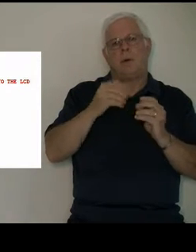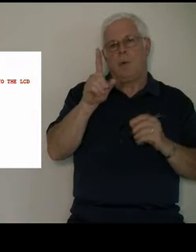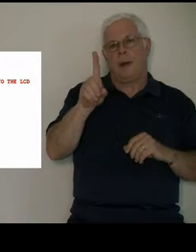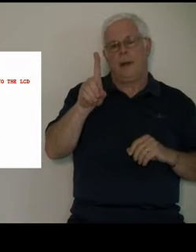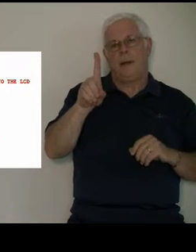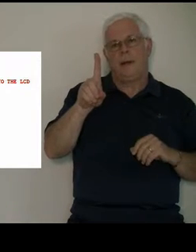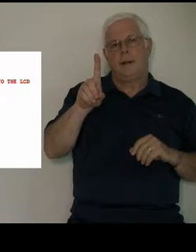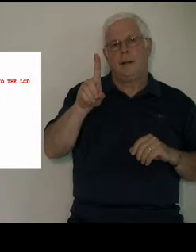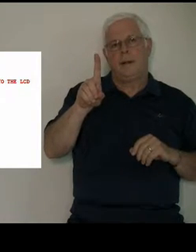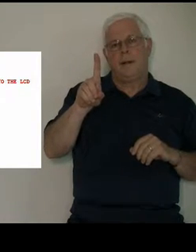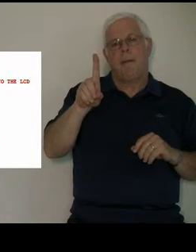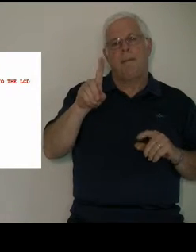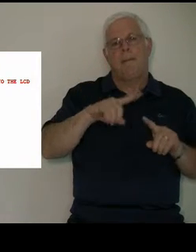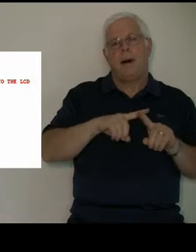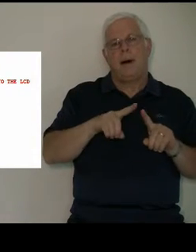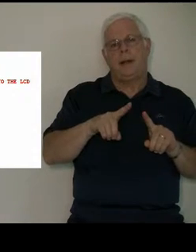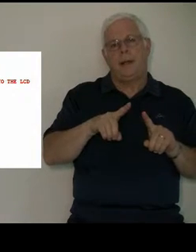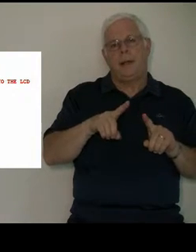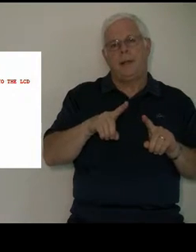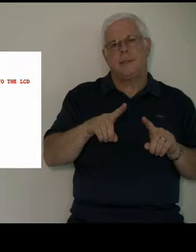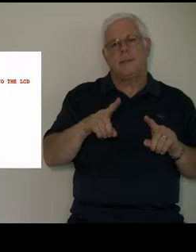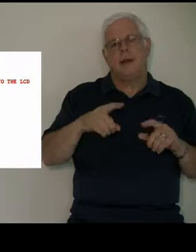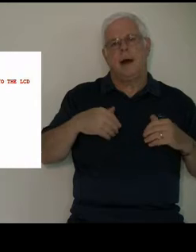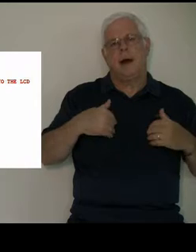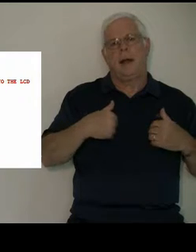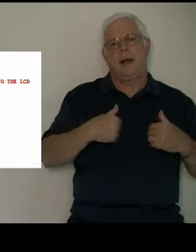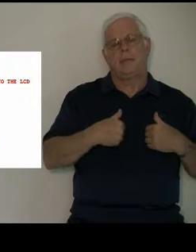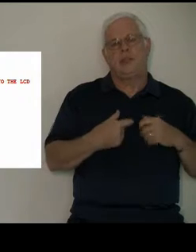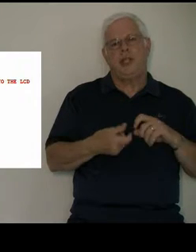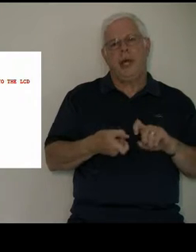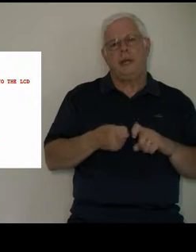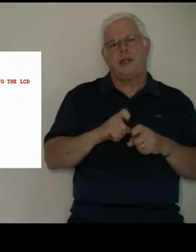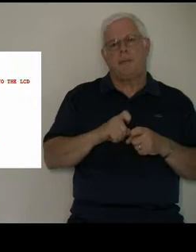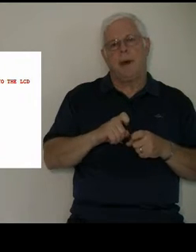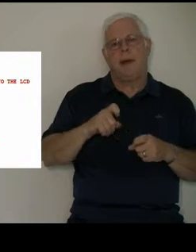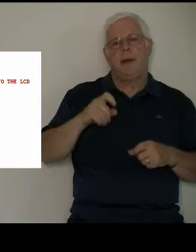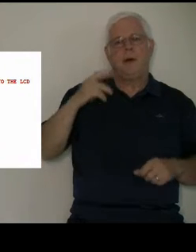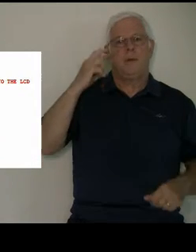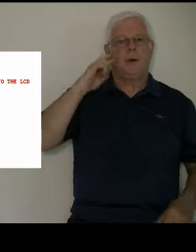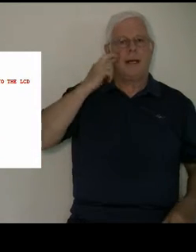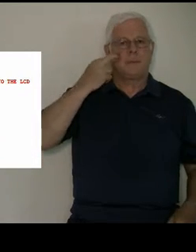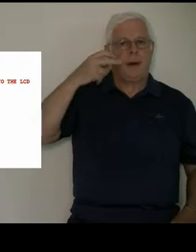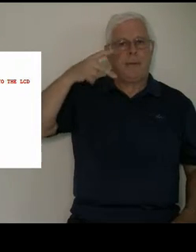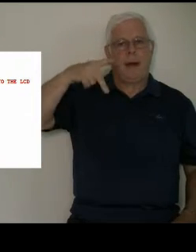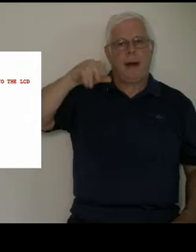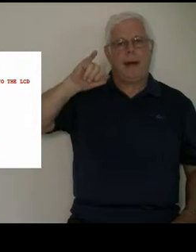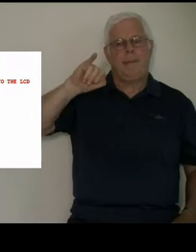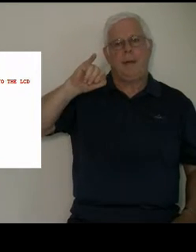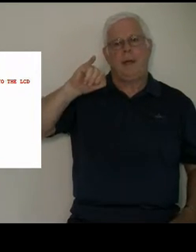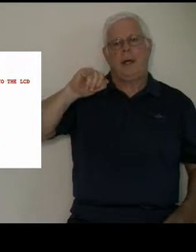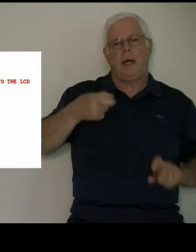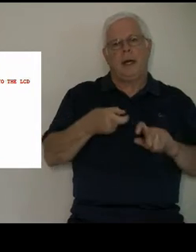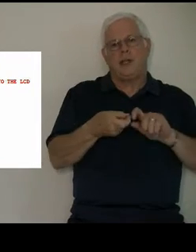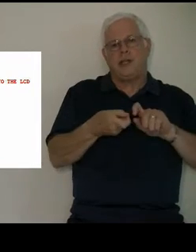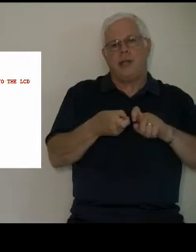1, but as I changed my Raspberry Pi and I